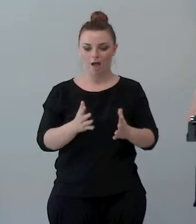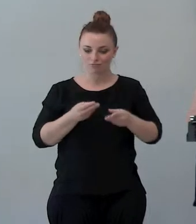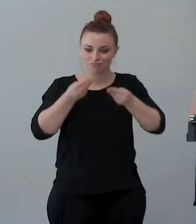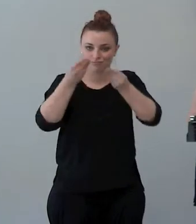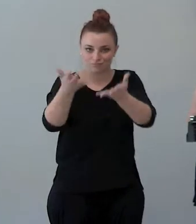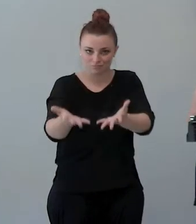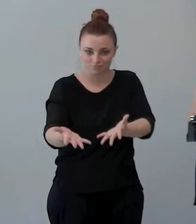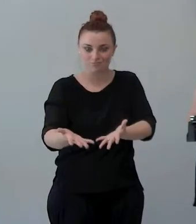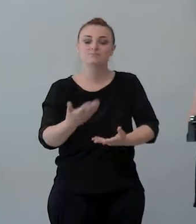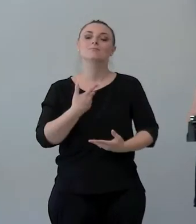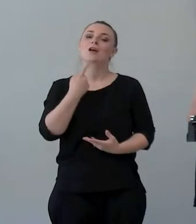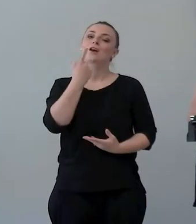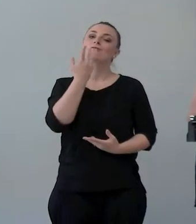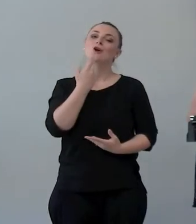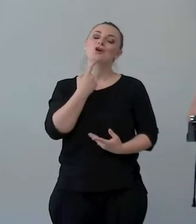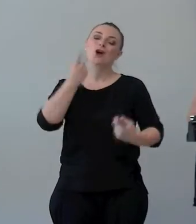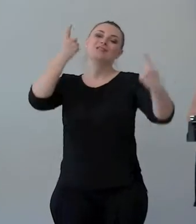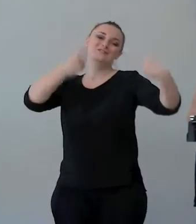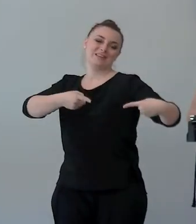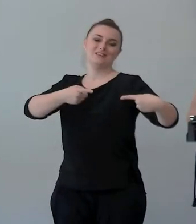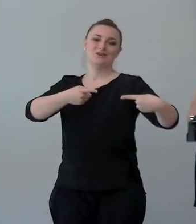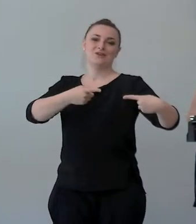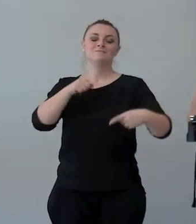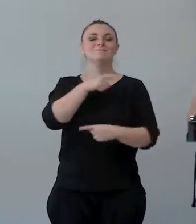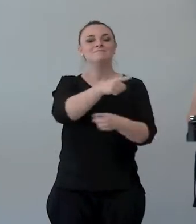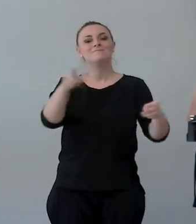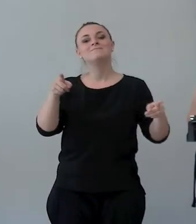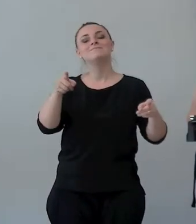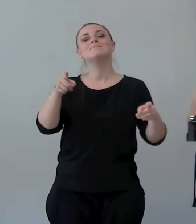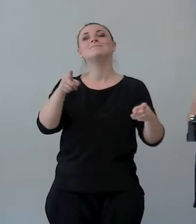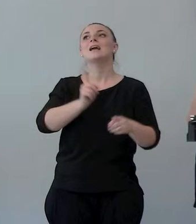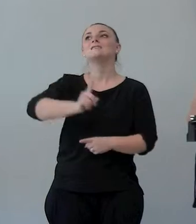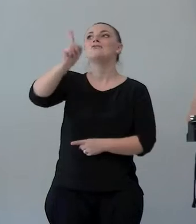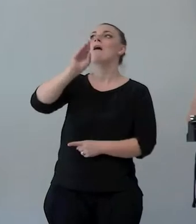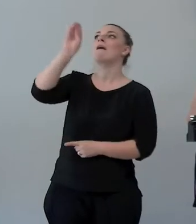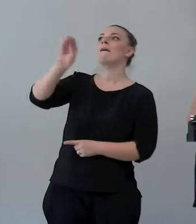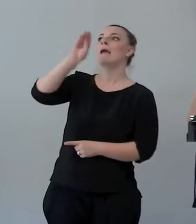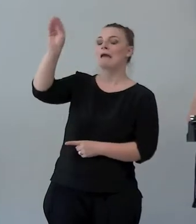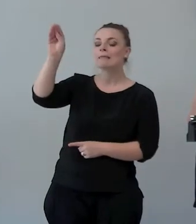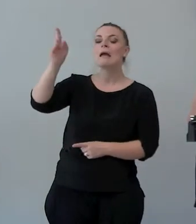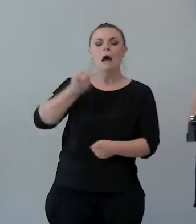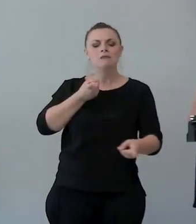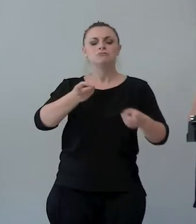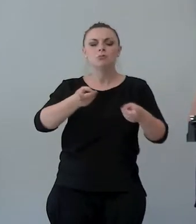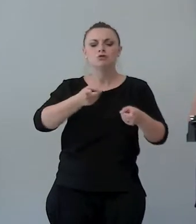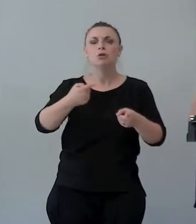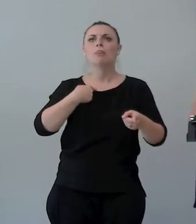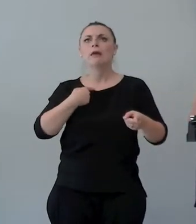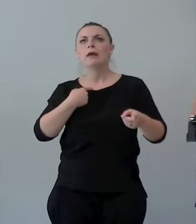Vi sfido di chiedere al Signore come sfruttare la tua situazione. I challenge you to